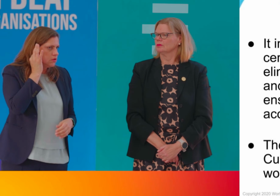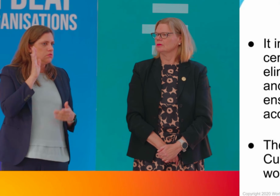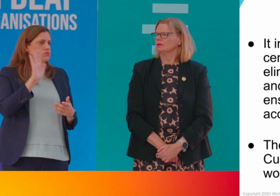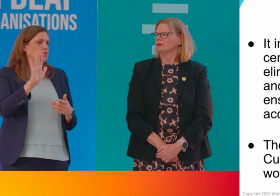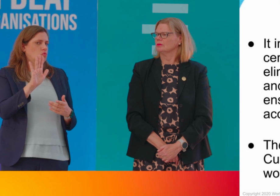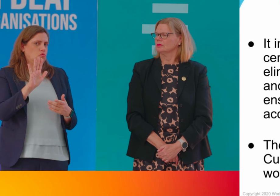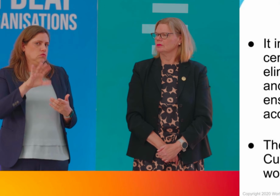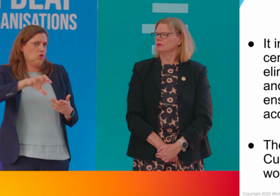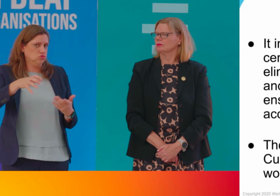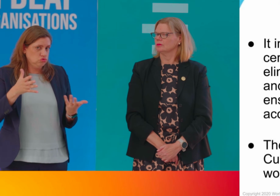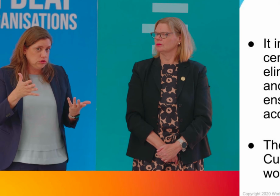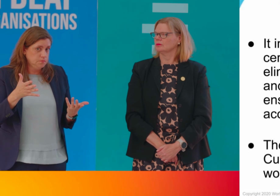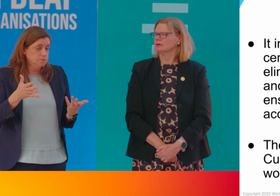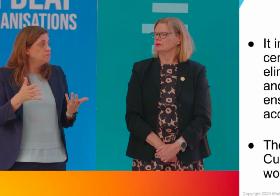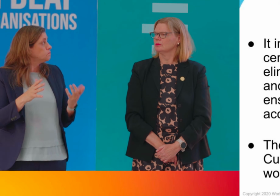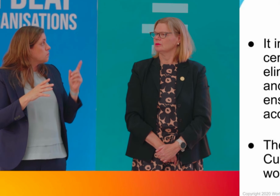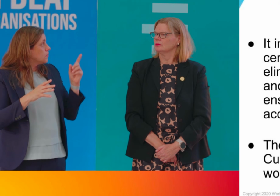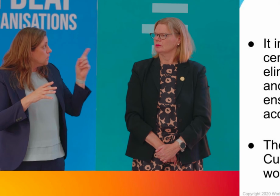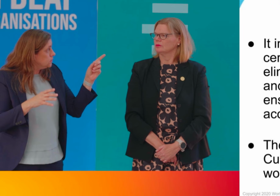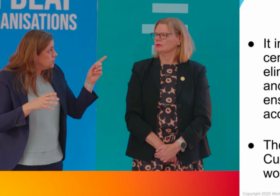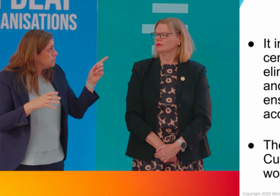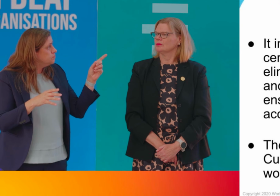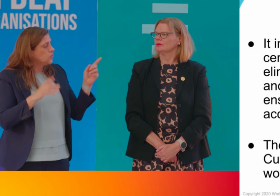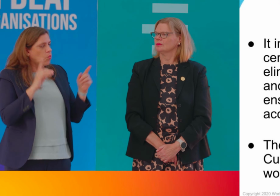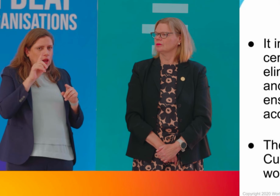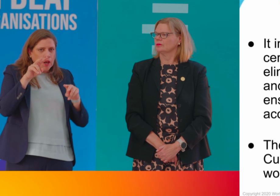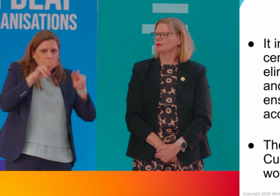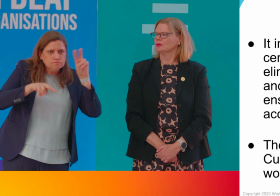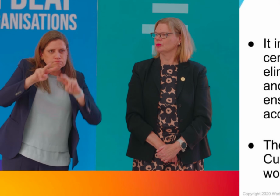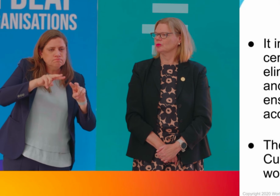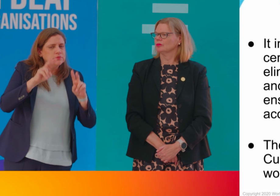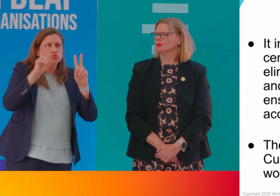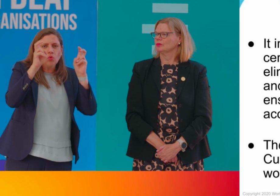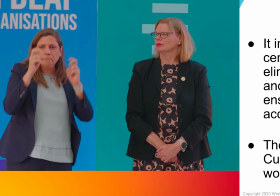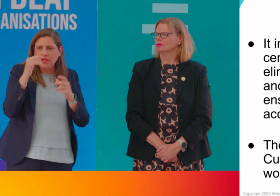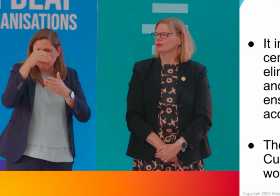issues from state parties.